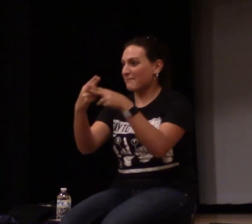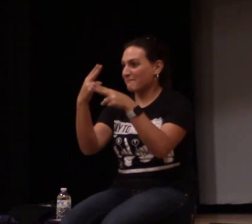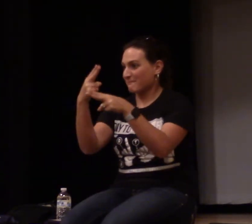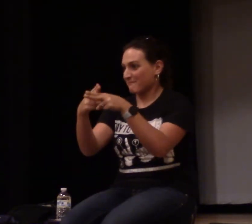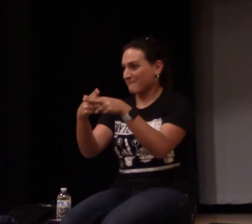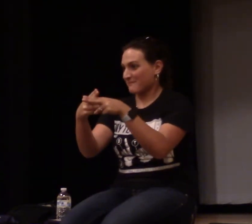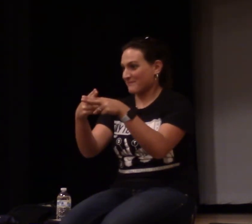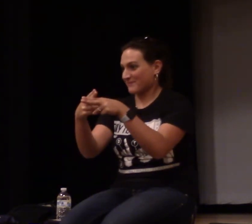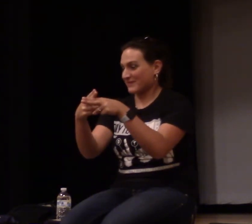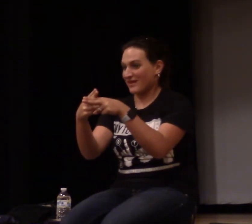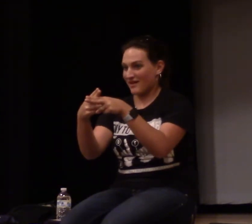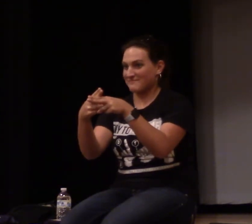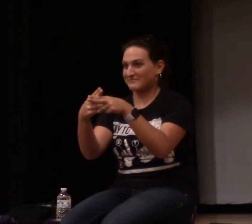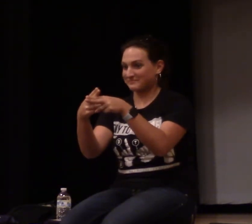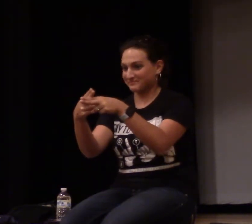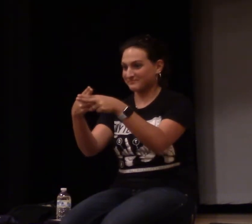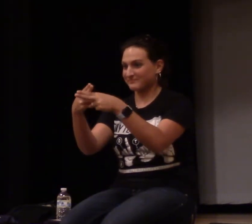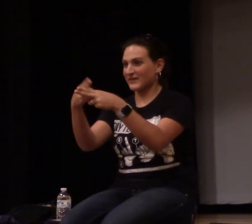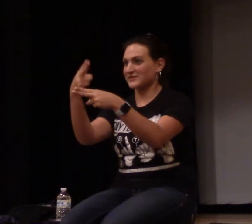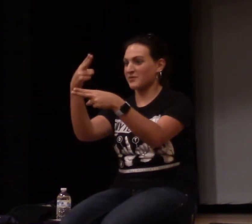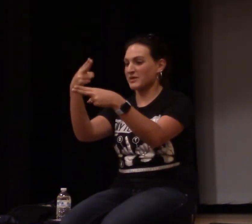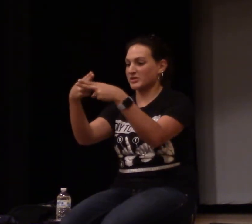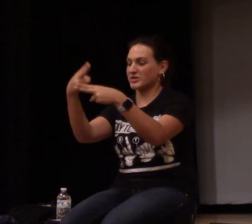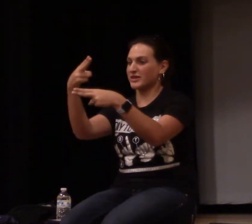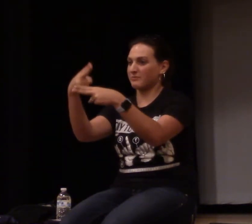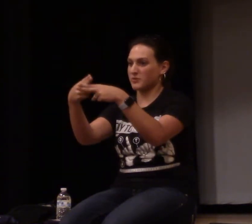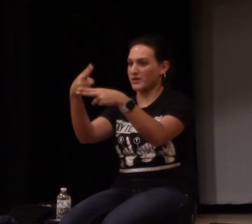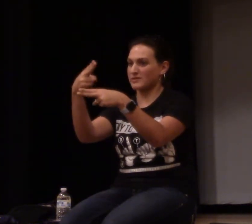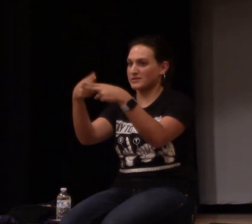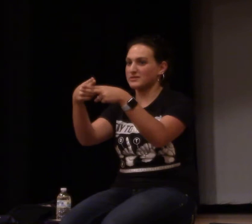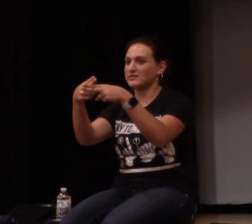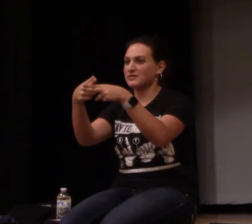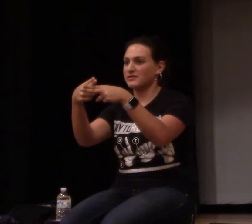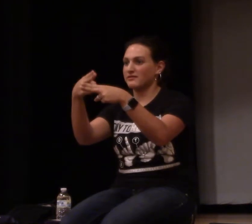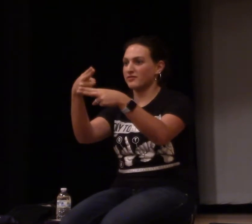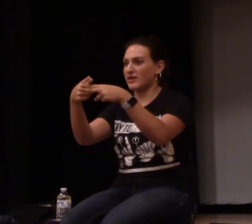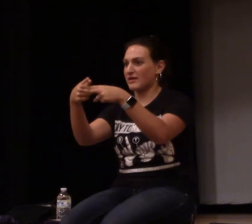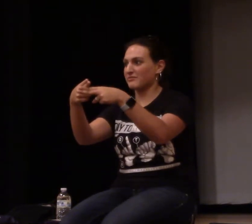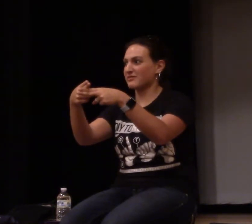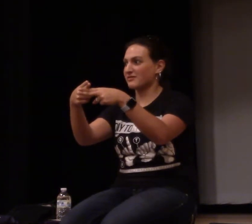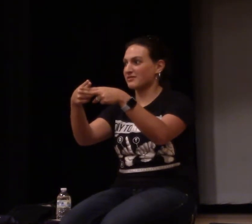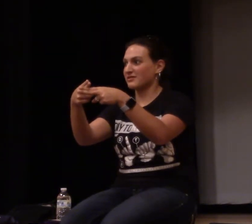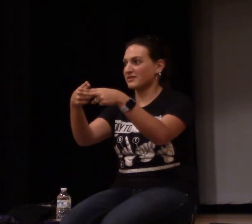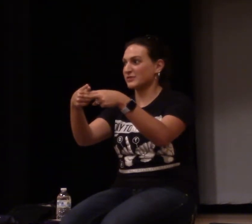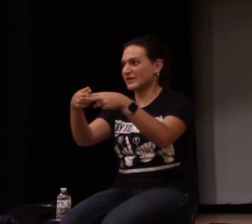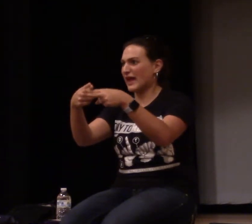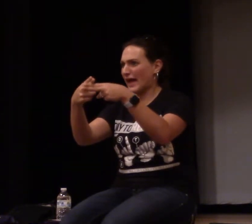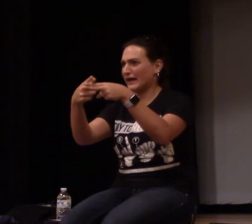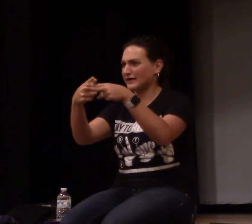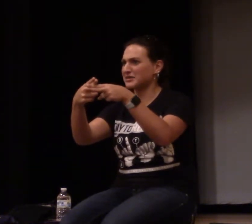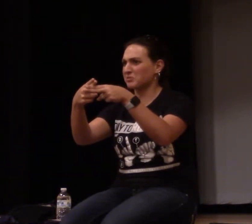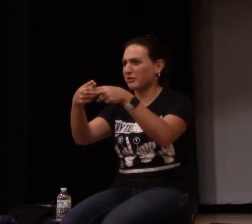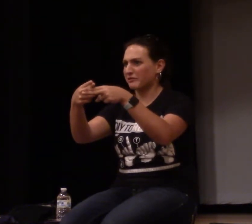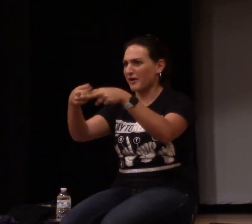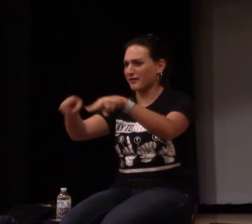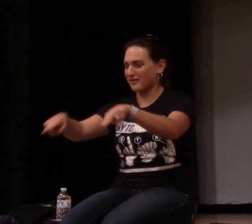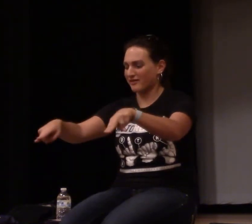Yeah? So make sure you tap twice for name. because we did egg at some point, right? Yeah.